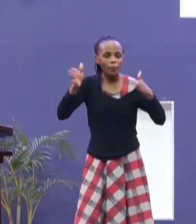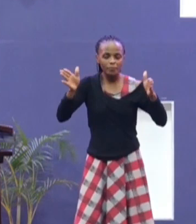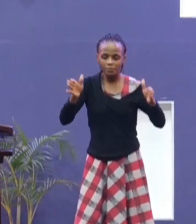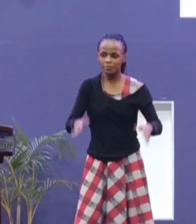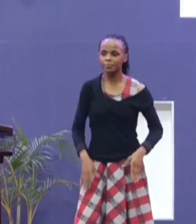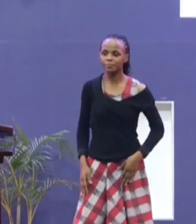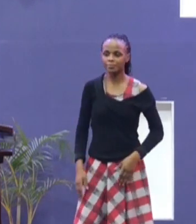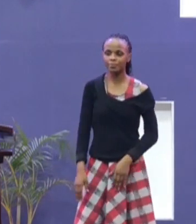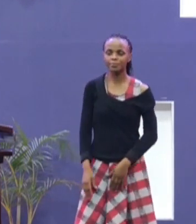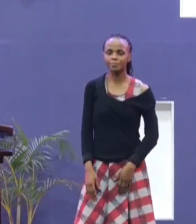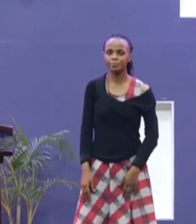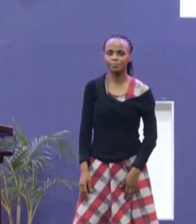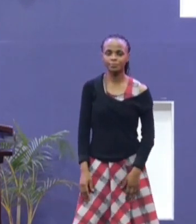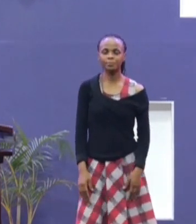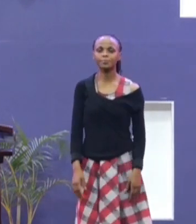opened.